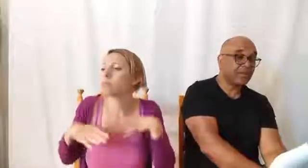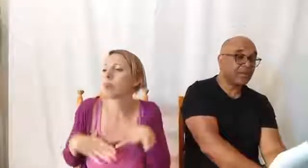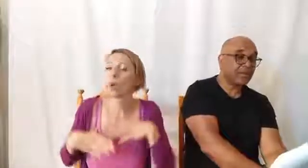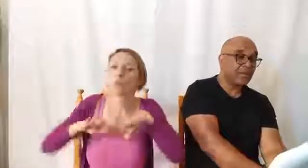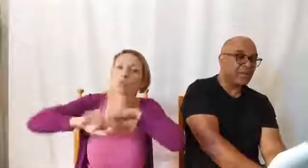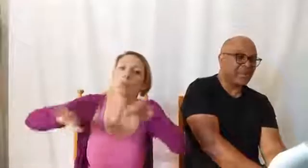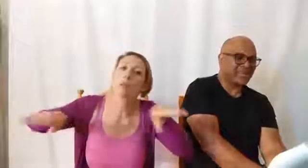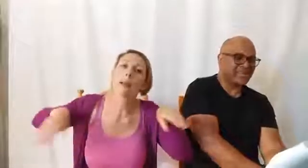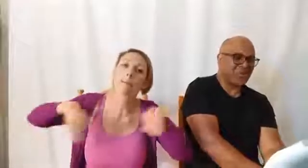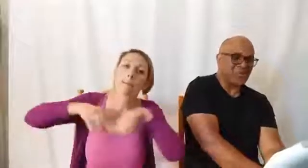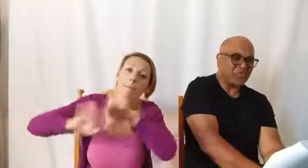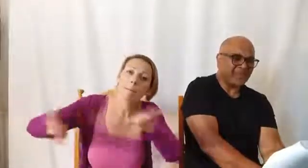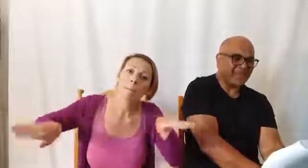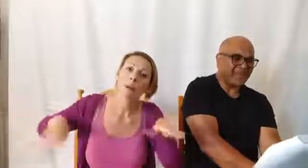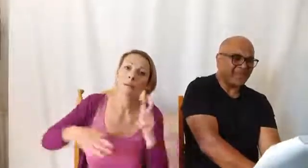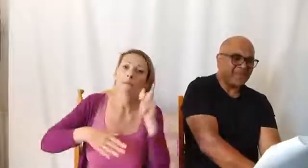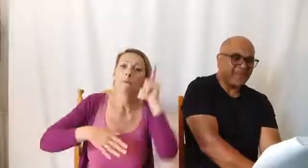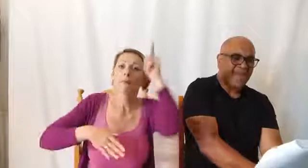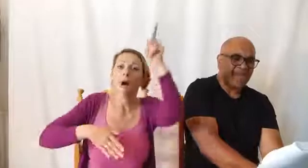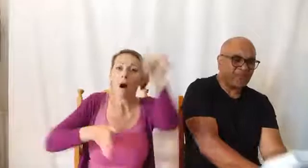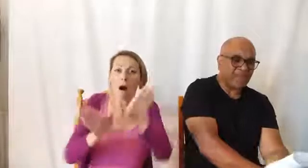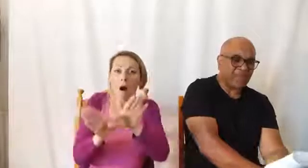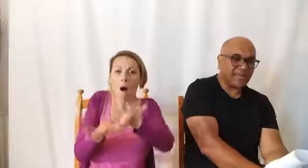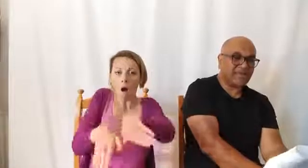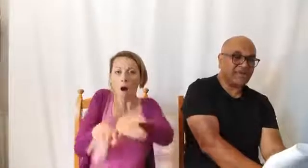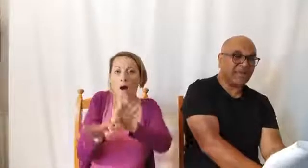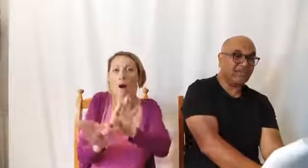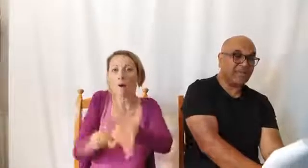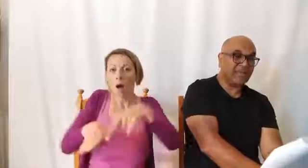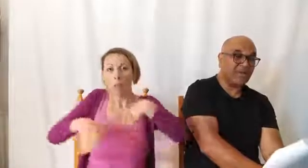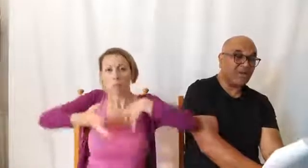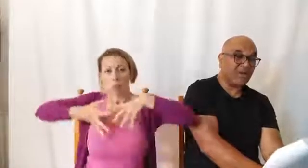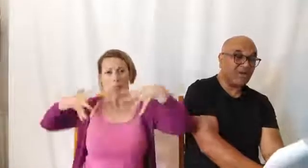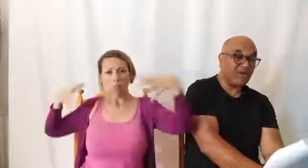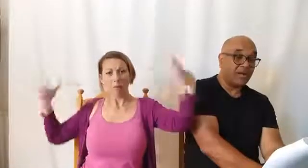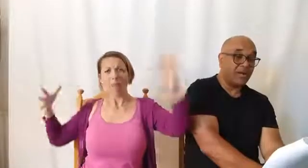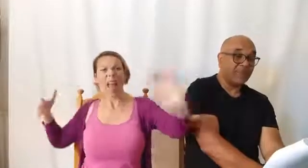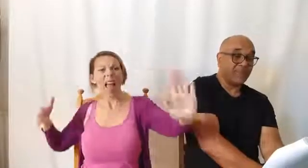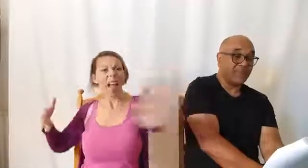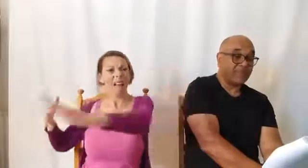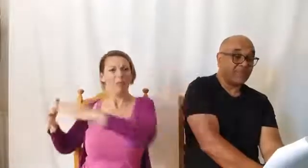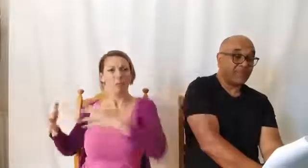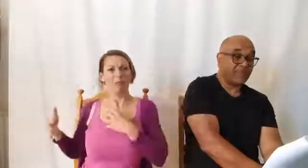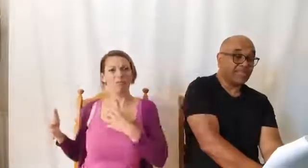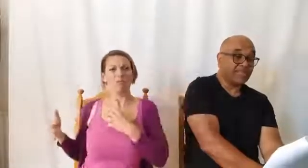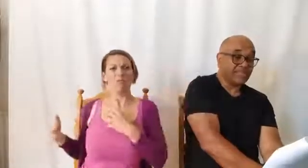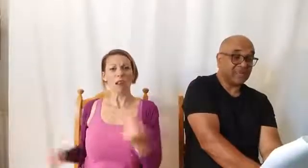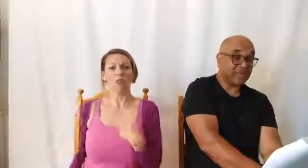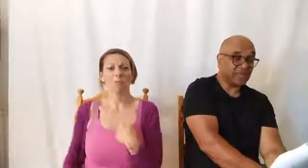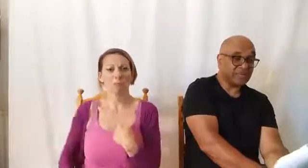And being so big, everyone is afraid of me. I never used to make friends easily when I was small."